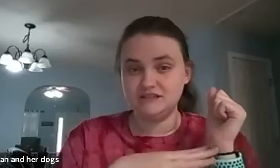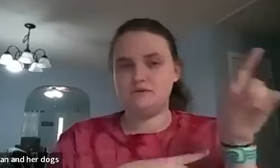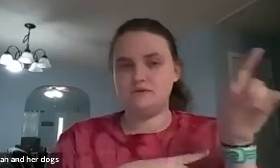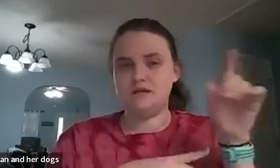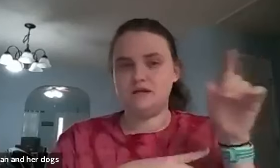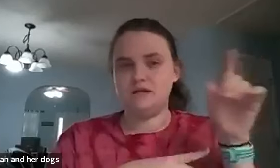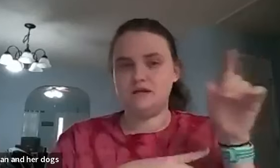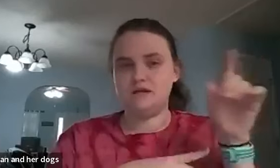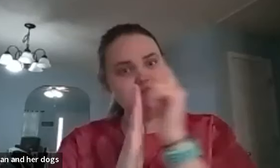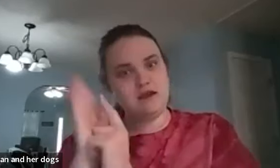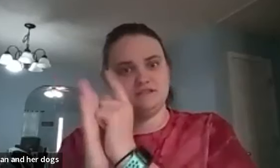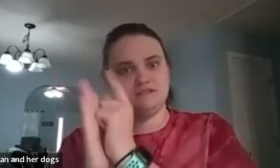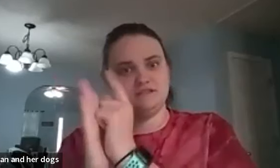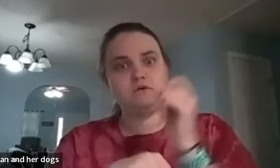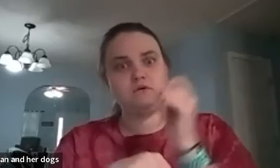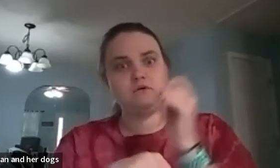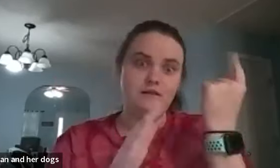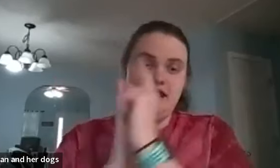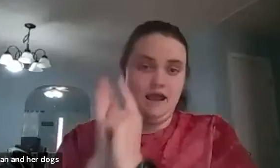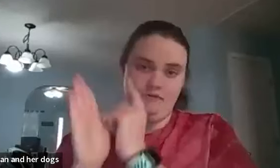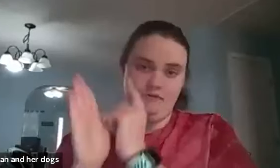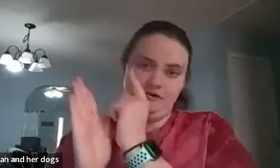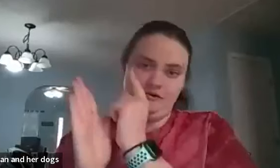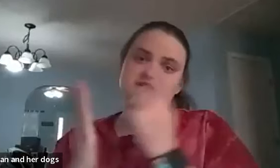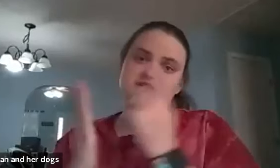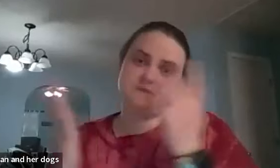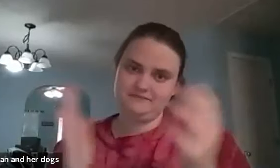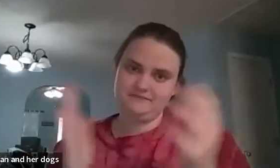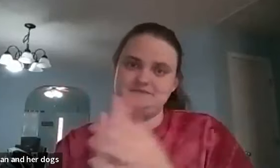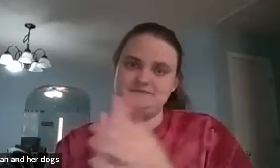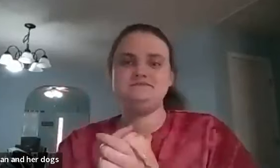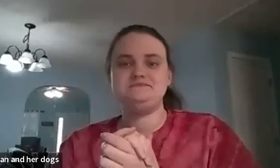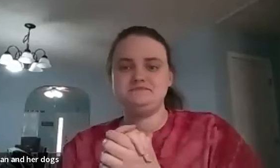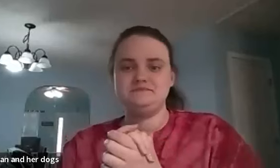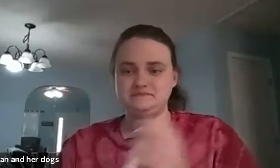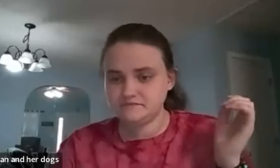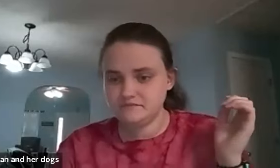when I would go 11 hours. I have to work 11 hours, something like that.